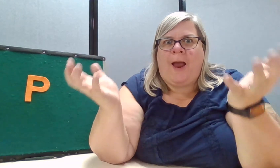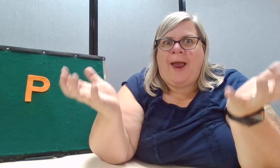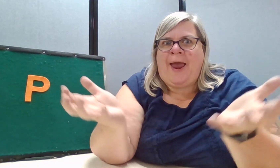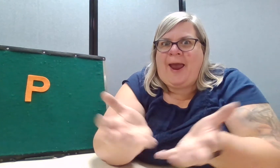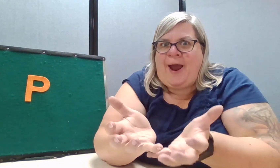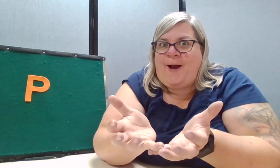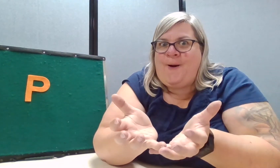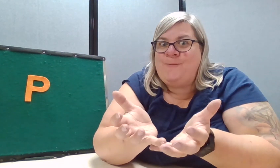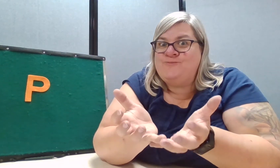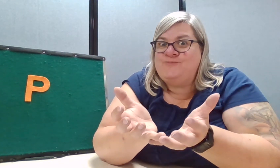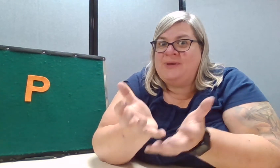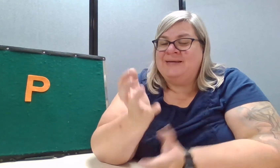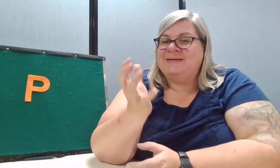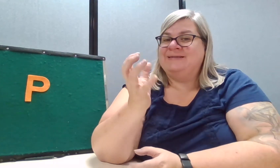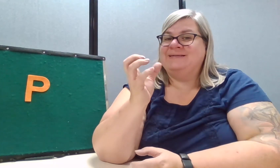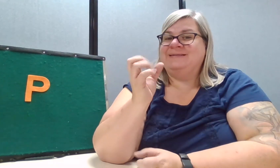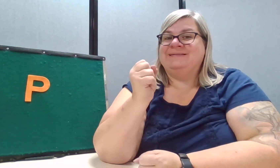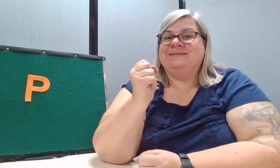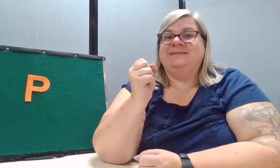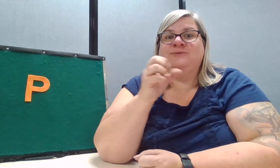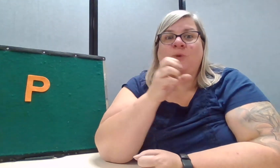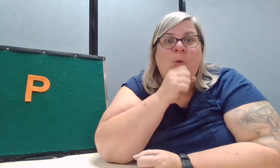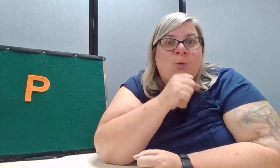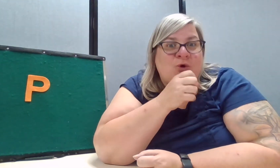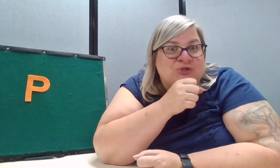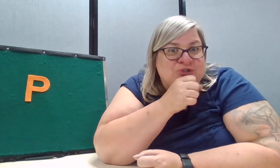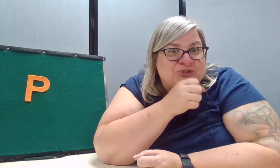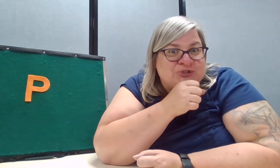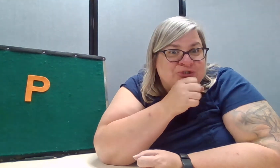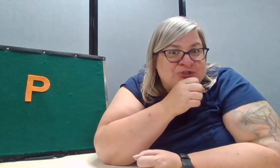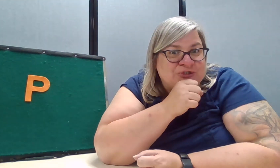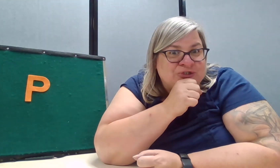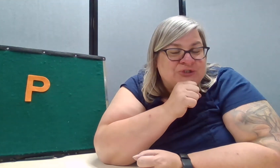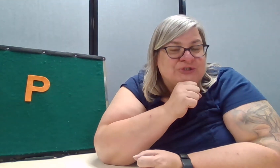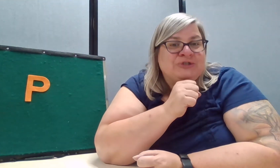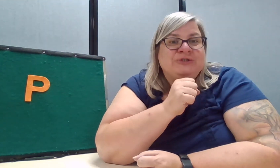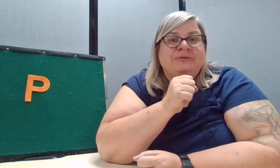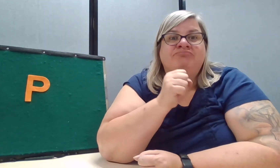perfect round orange.